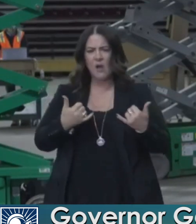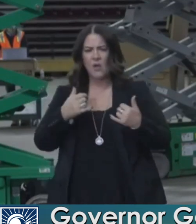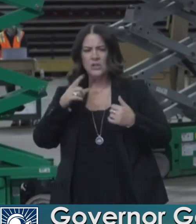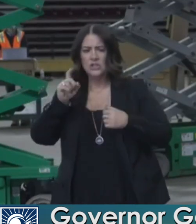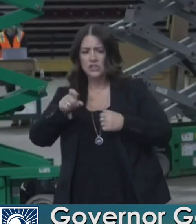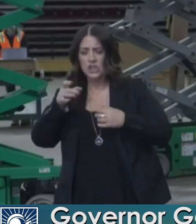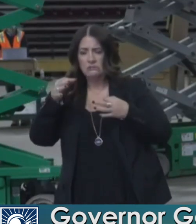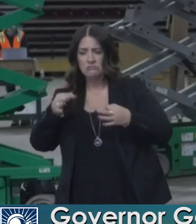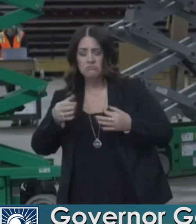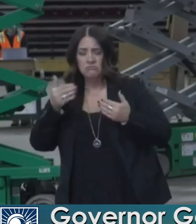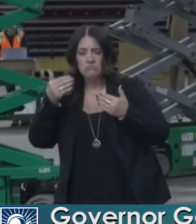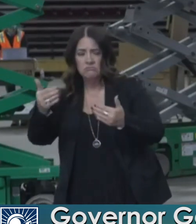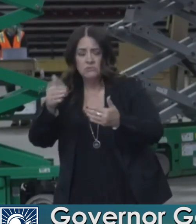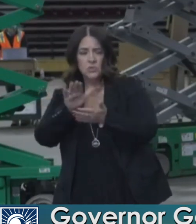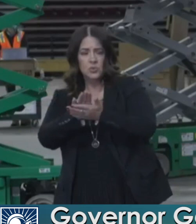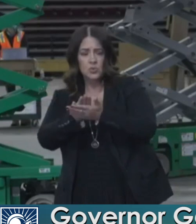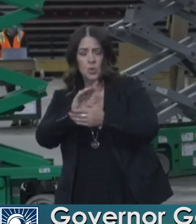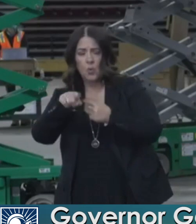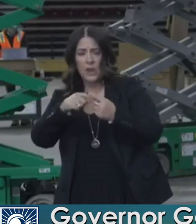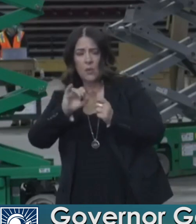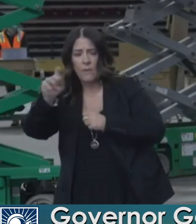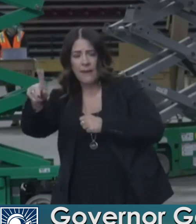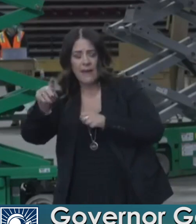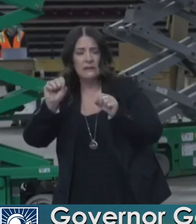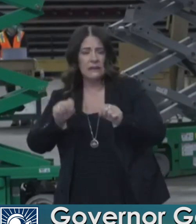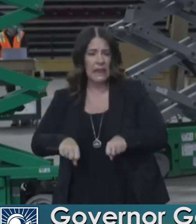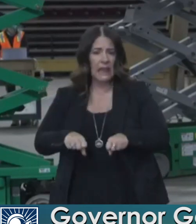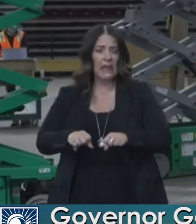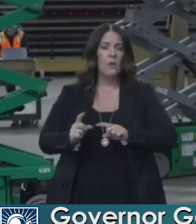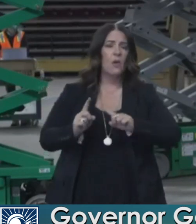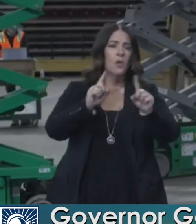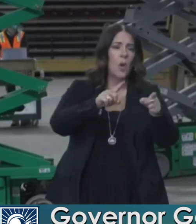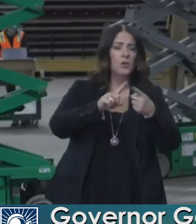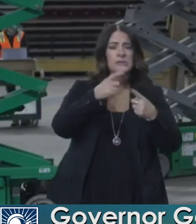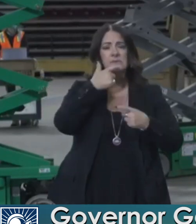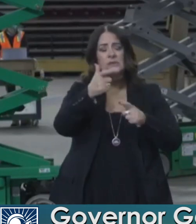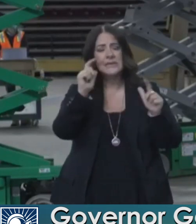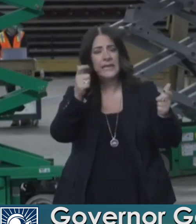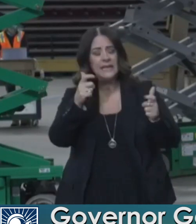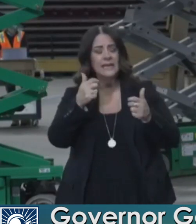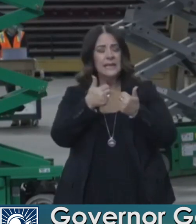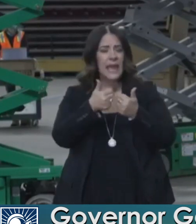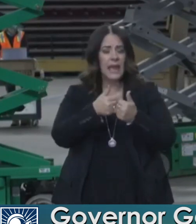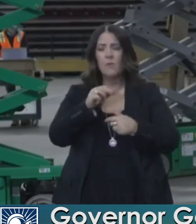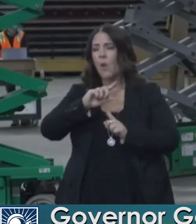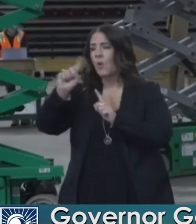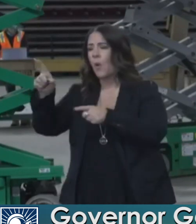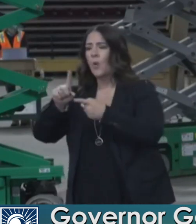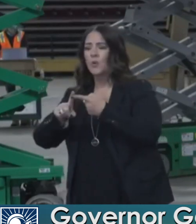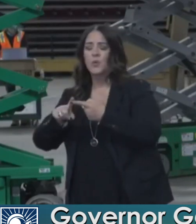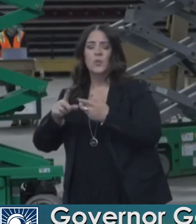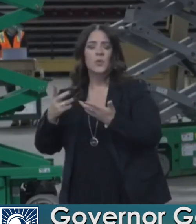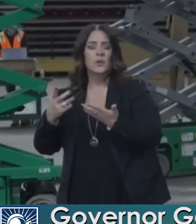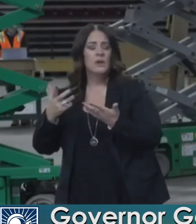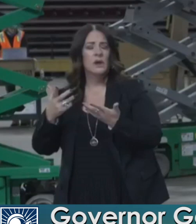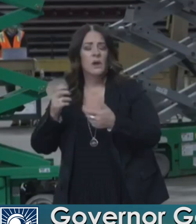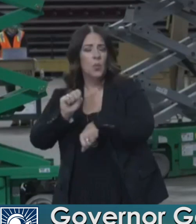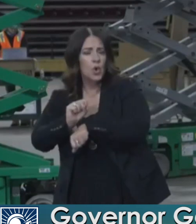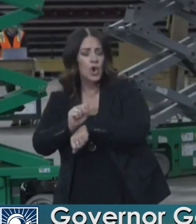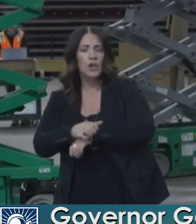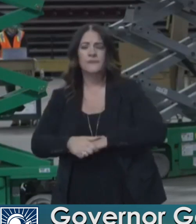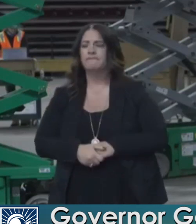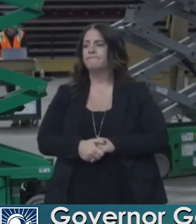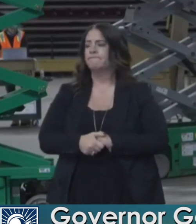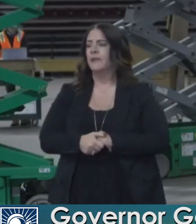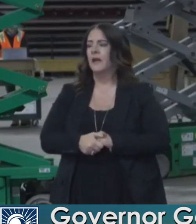and make the determination when people go back to work and sporting events like basketball or football season